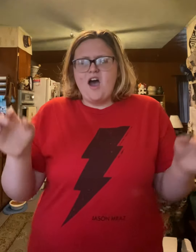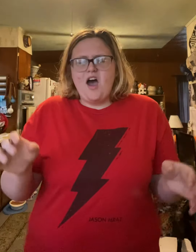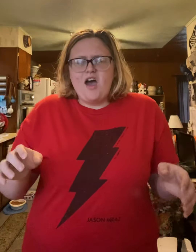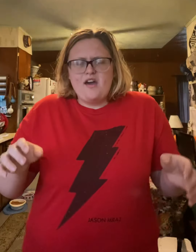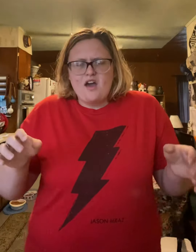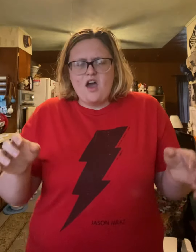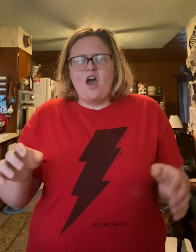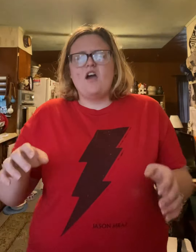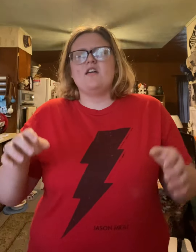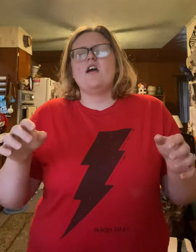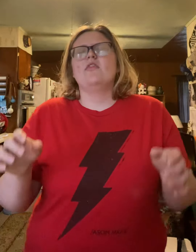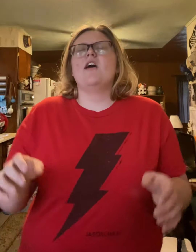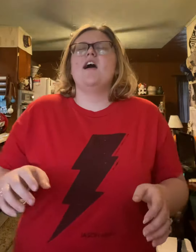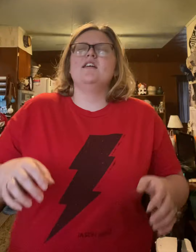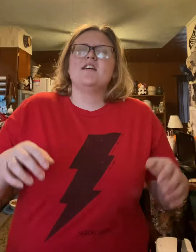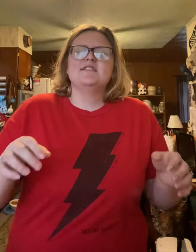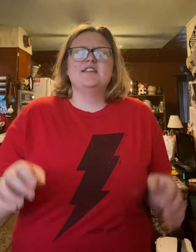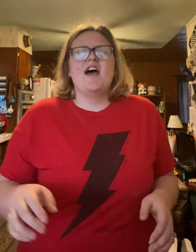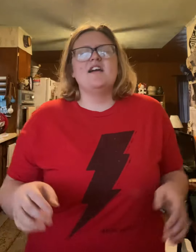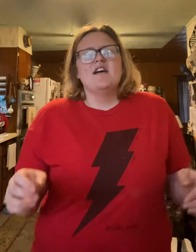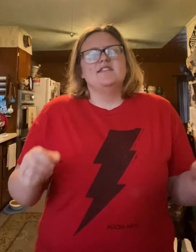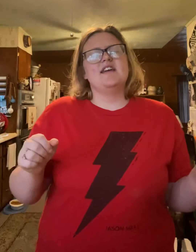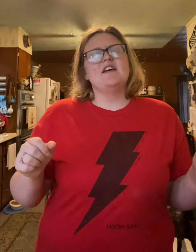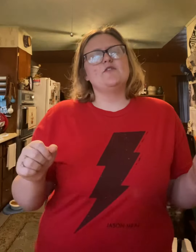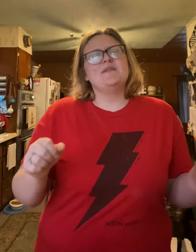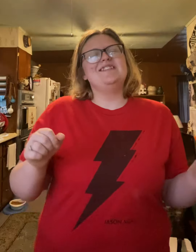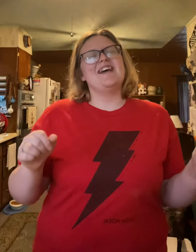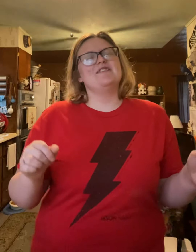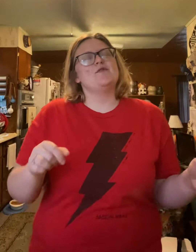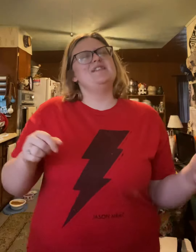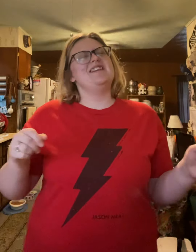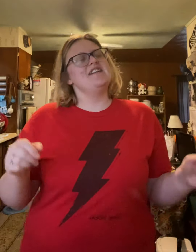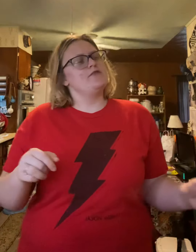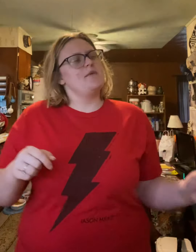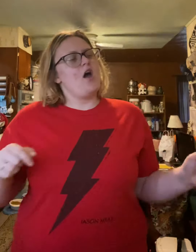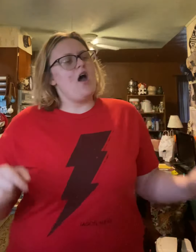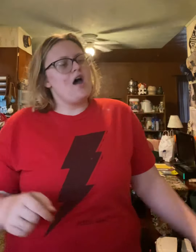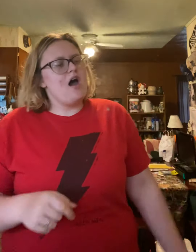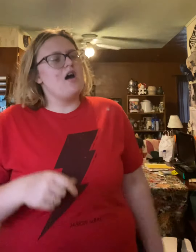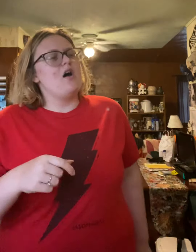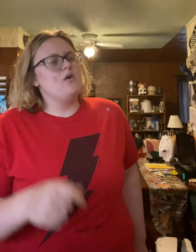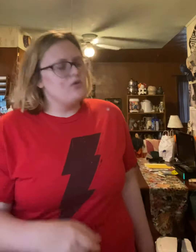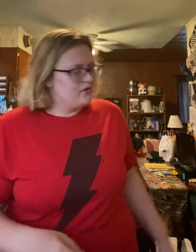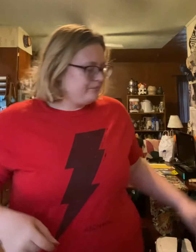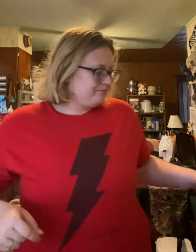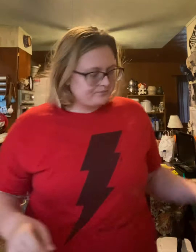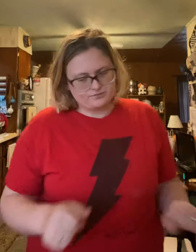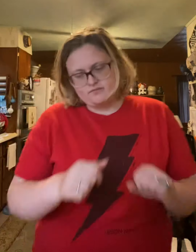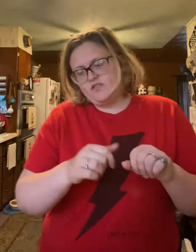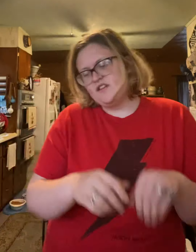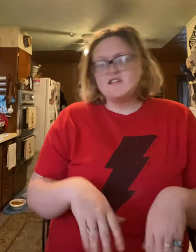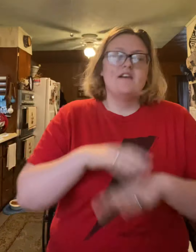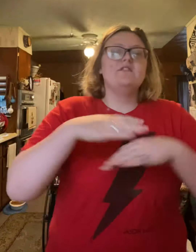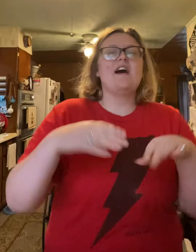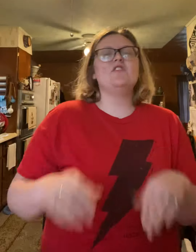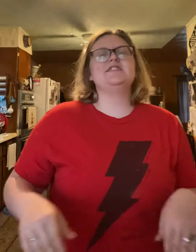Hey, hey, they say, dance for me, dance for me, dance for me, oh. Never